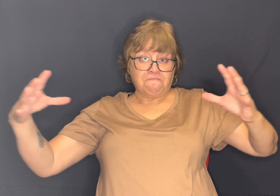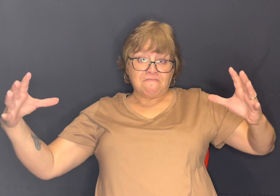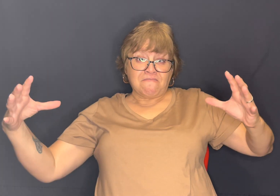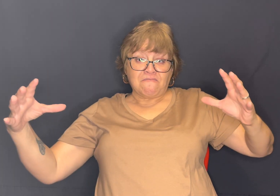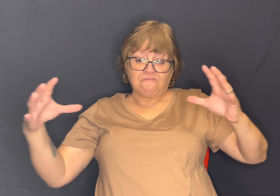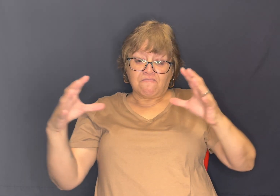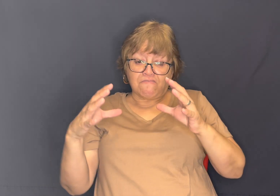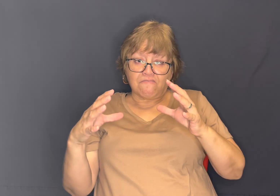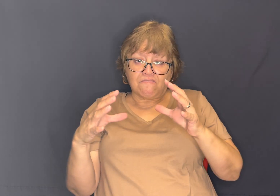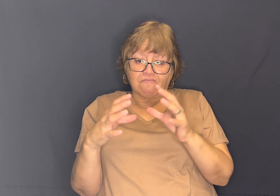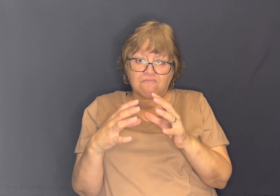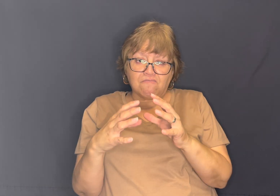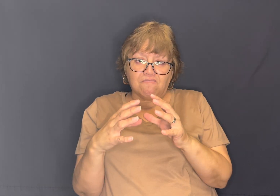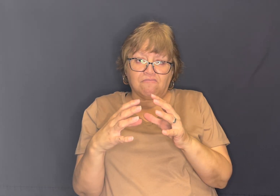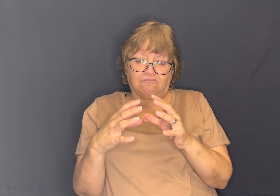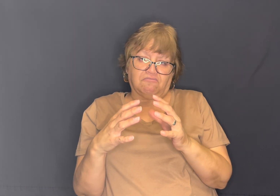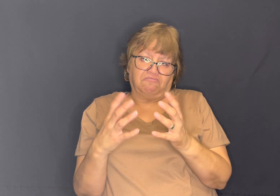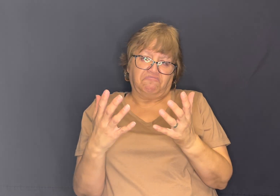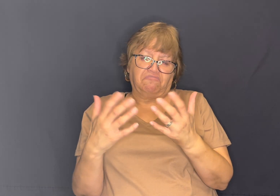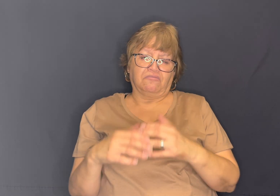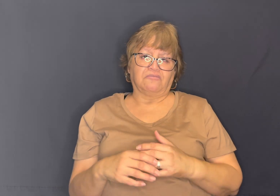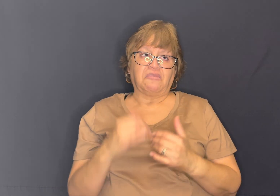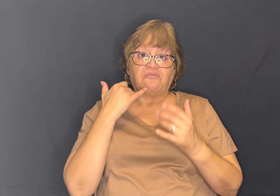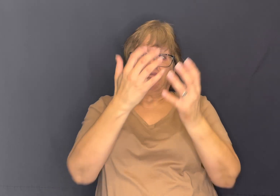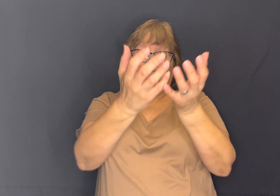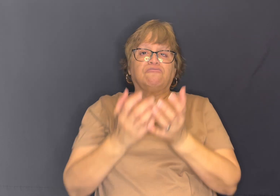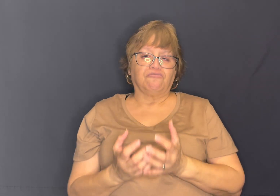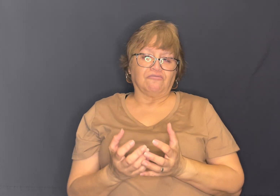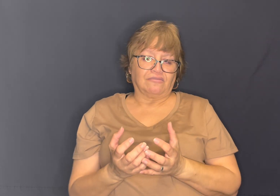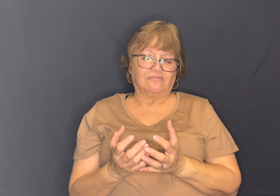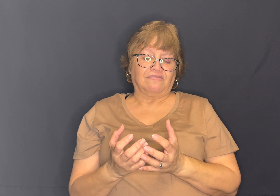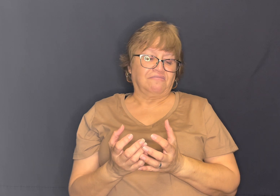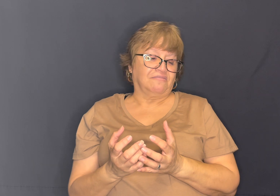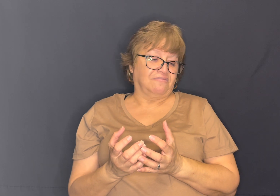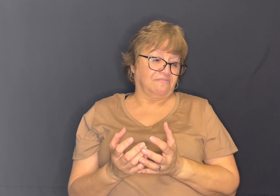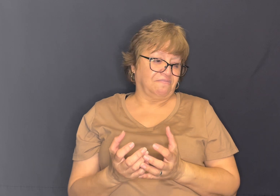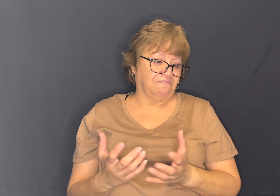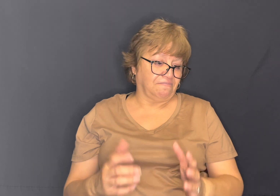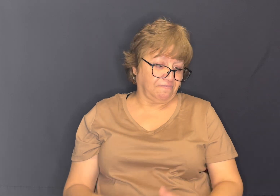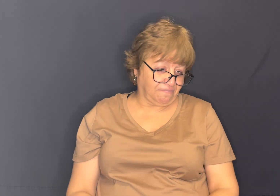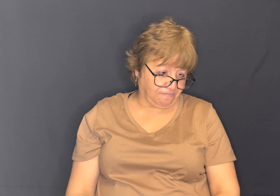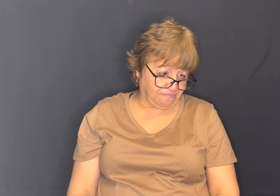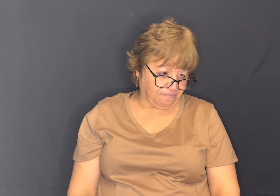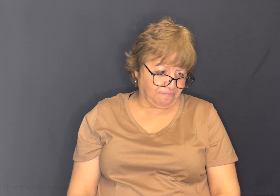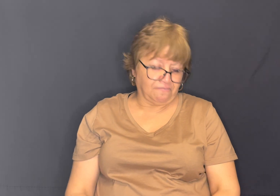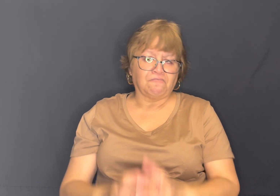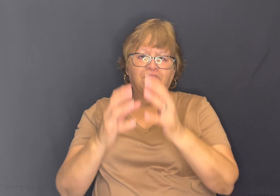Ball. And it depends on the size. You might have a large ball, a medium ball, small ball, but that's catch.